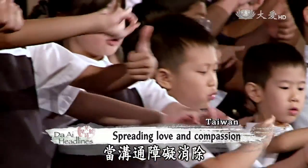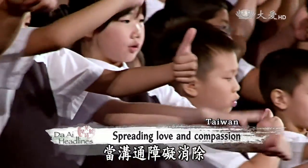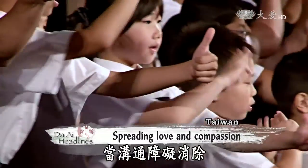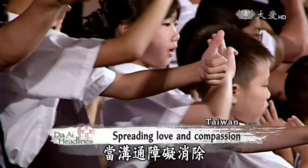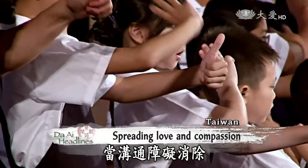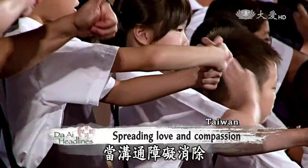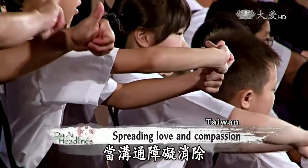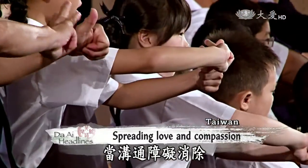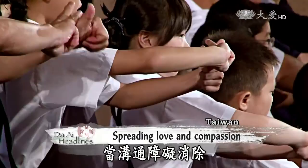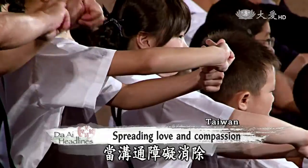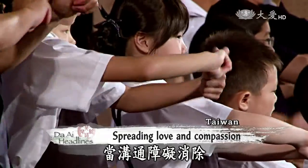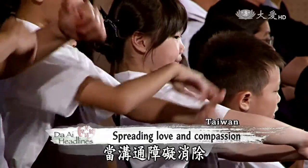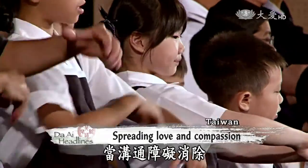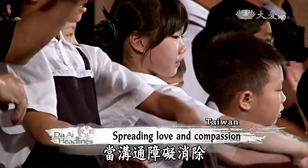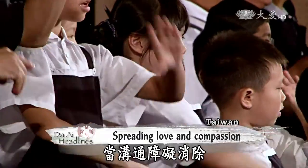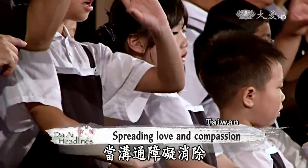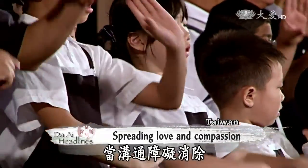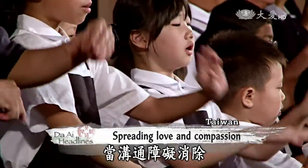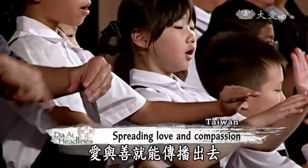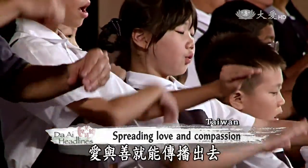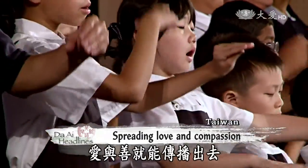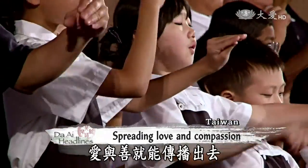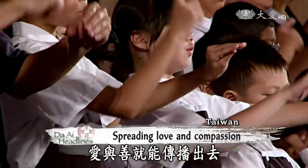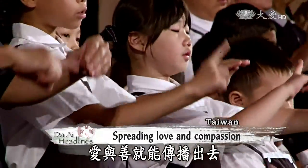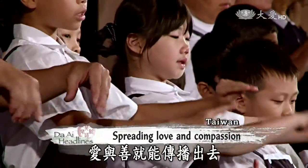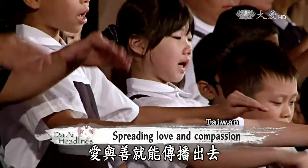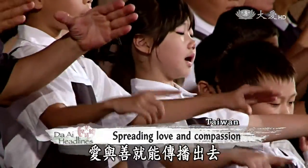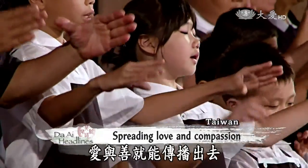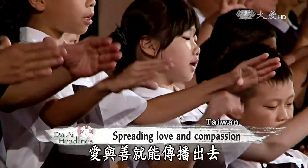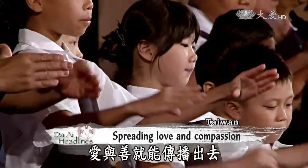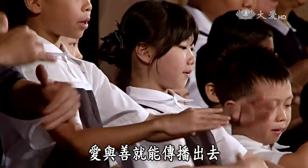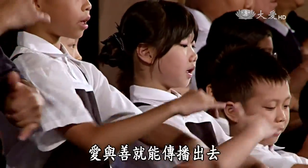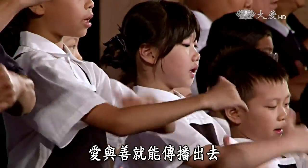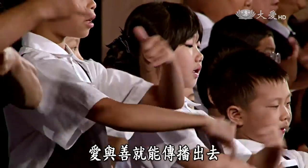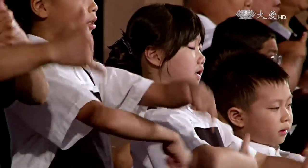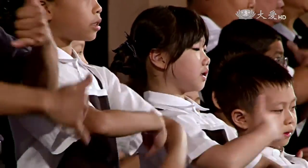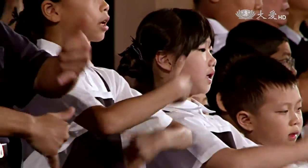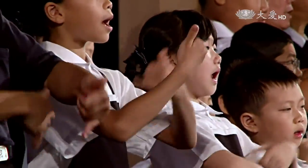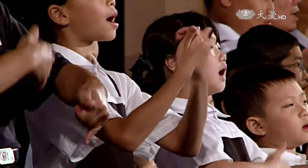communication barriers have been broken down, love and compassion can spread.